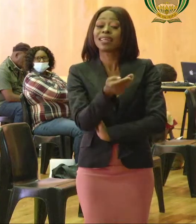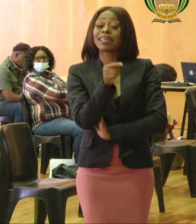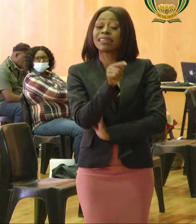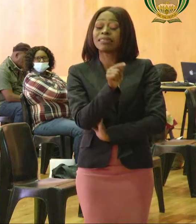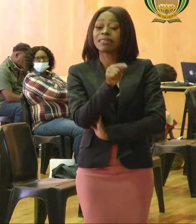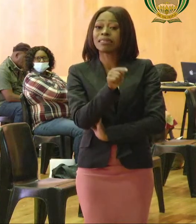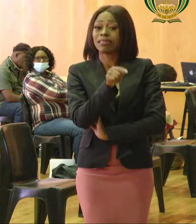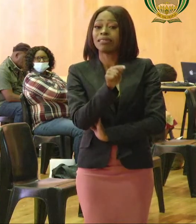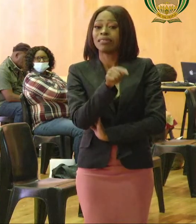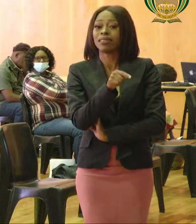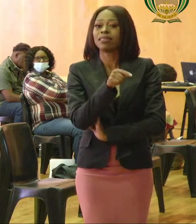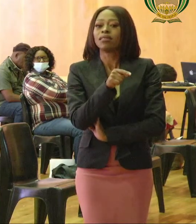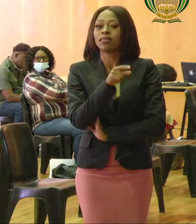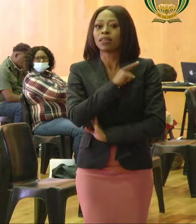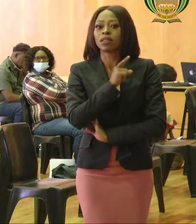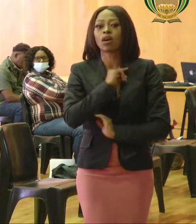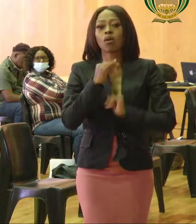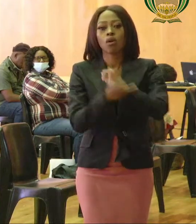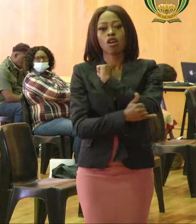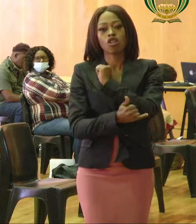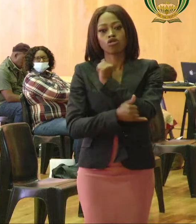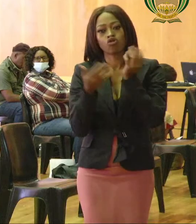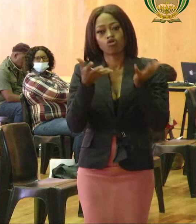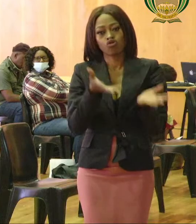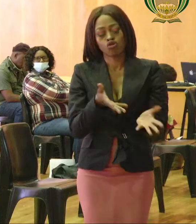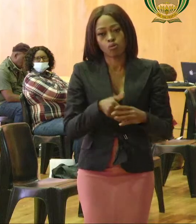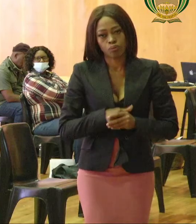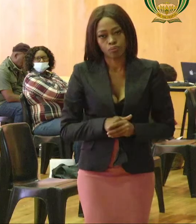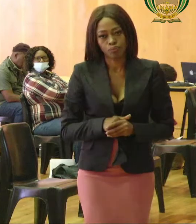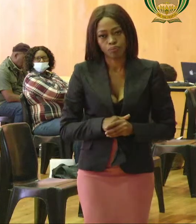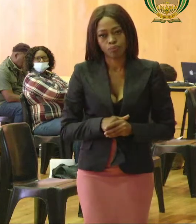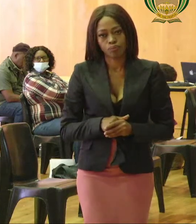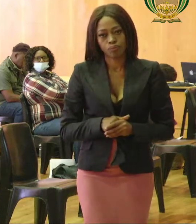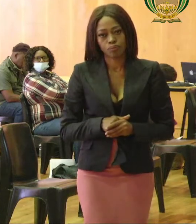lethu lingami, ngoba kaloku sithi sawushiywa